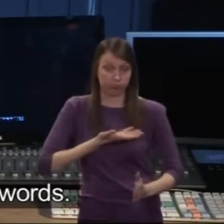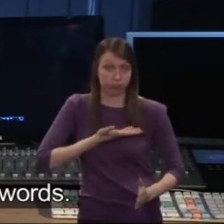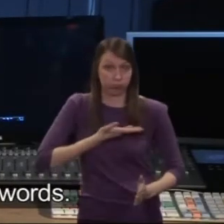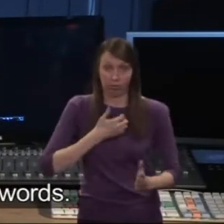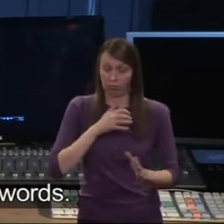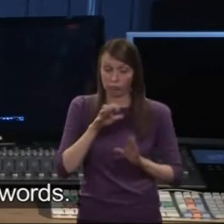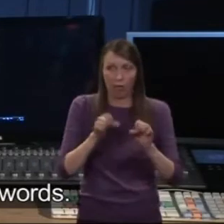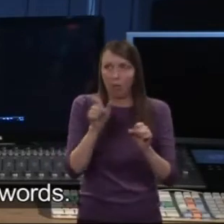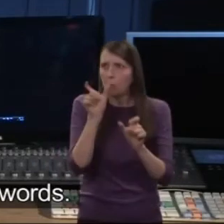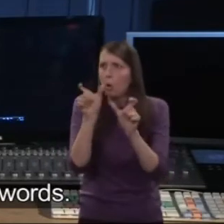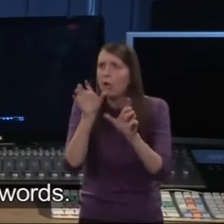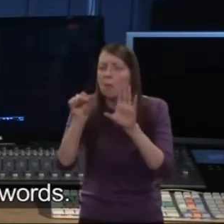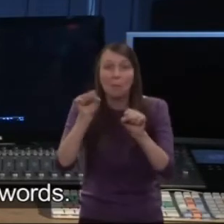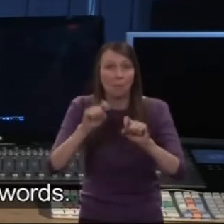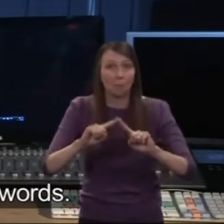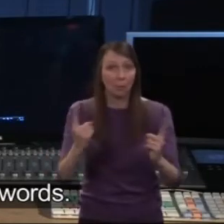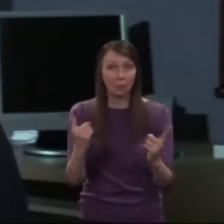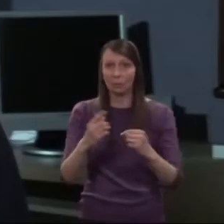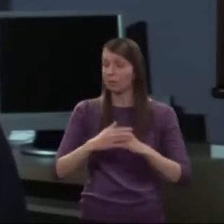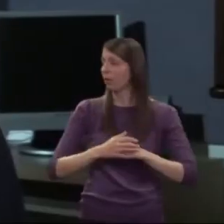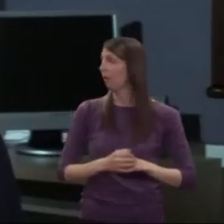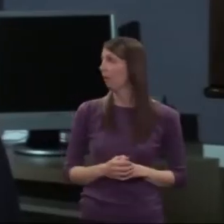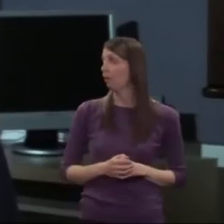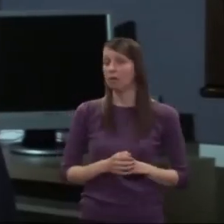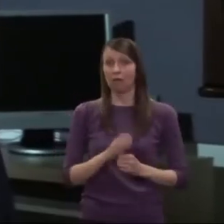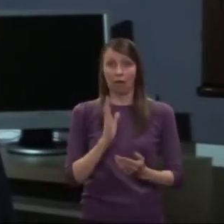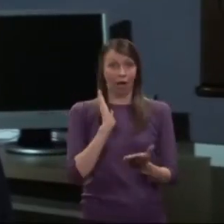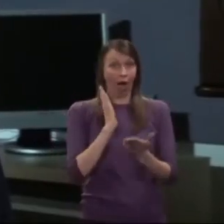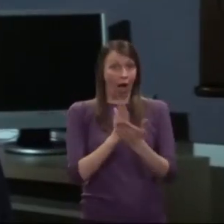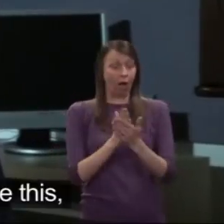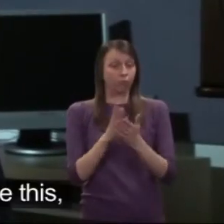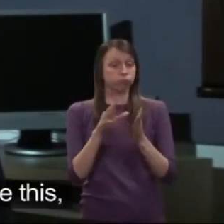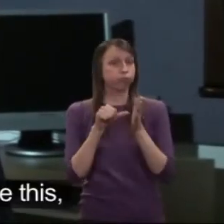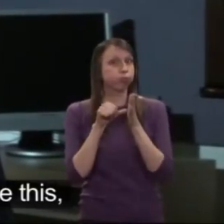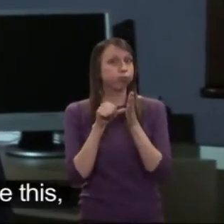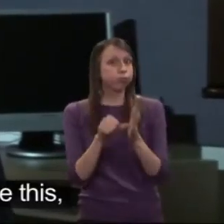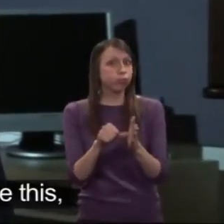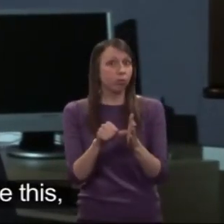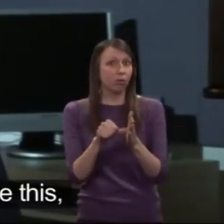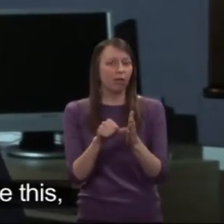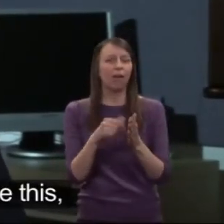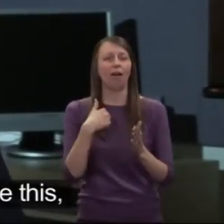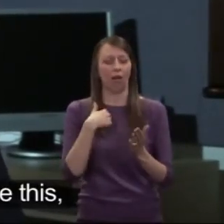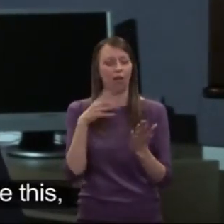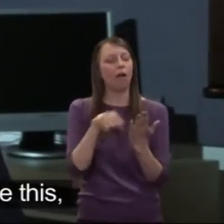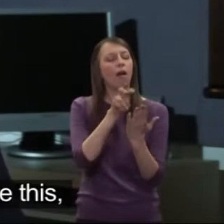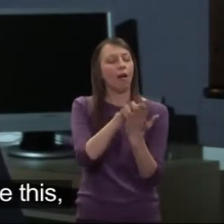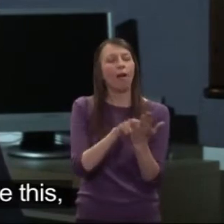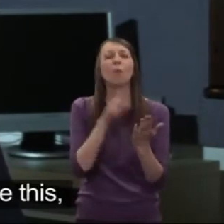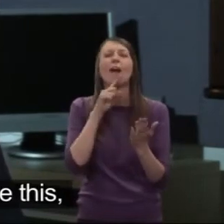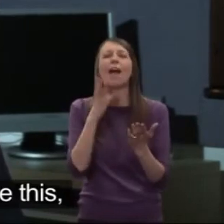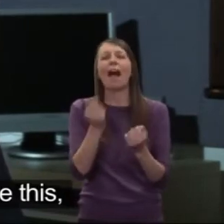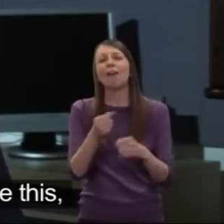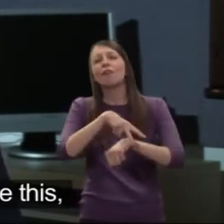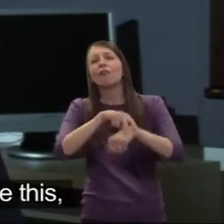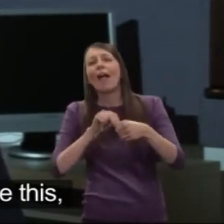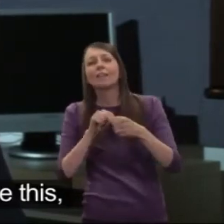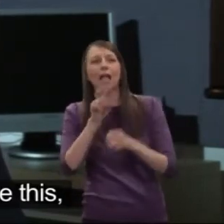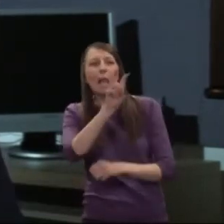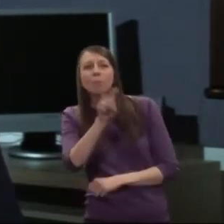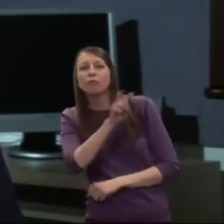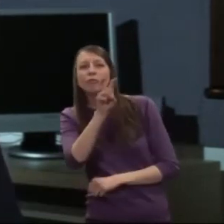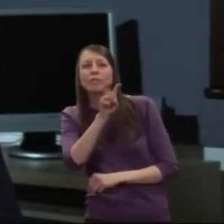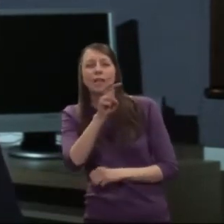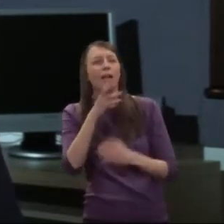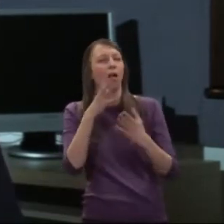on the contrary, I struggled to get any words. That was difficult, but when you do forensic